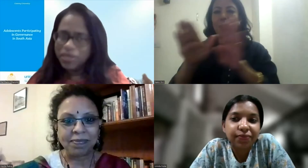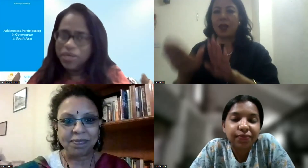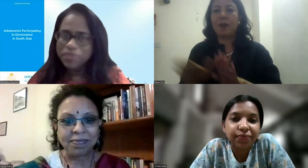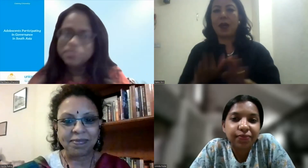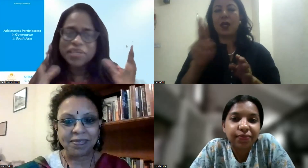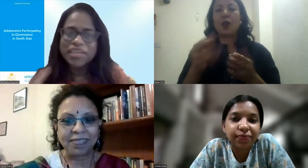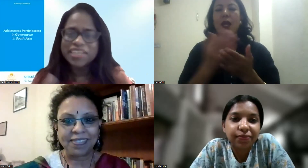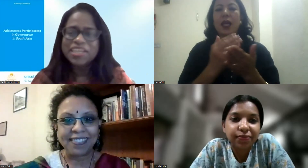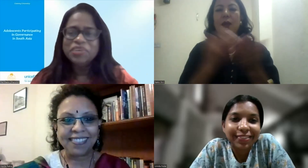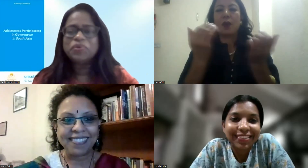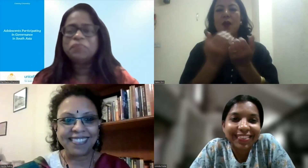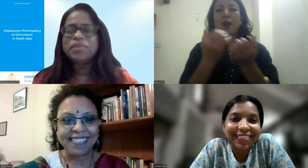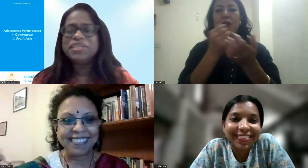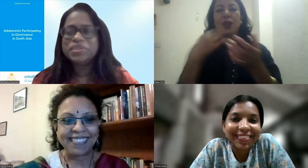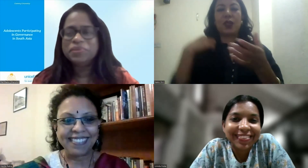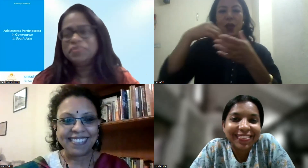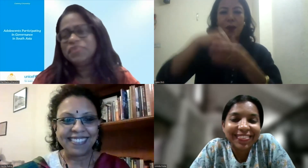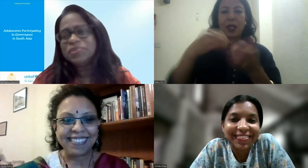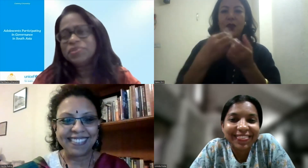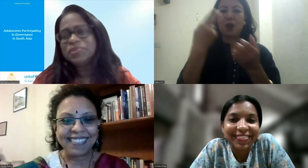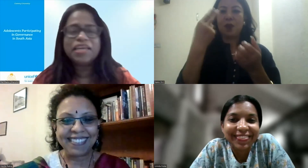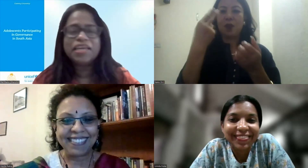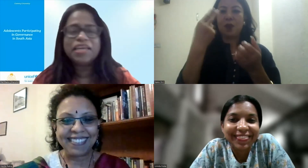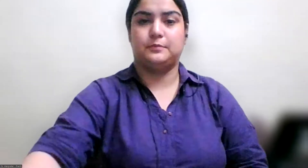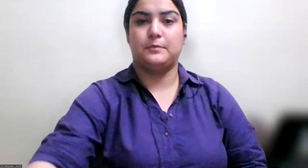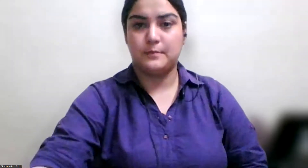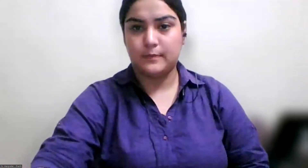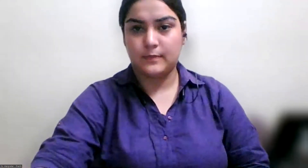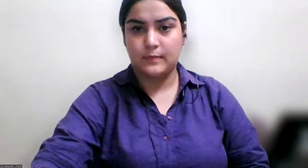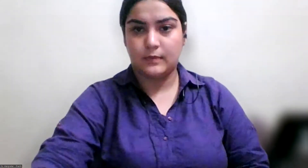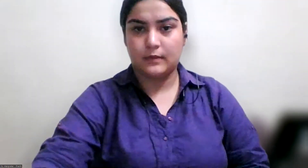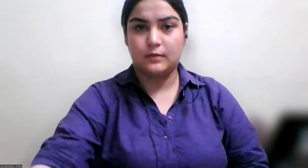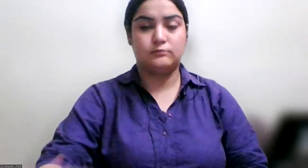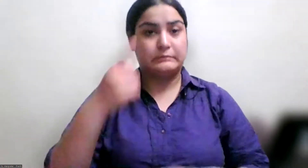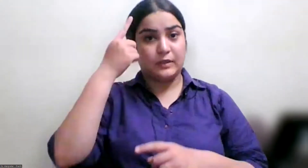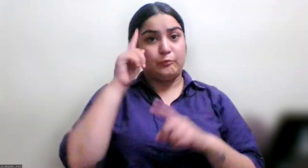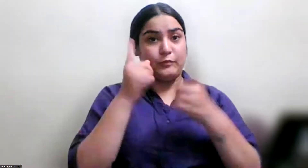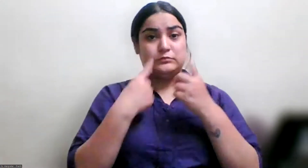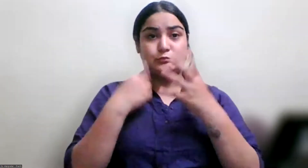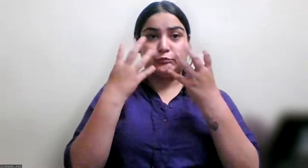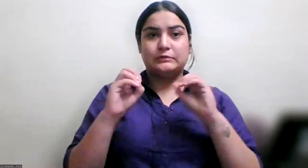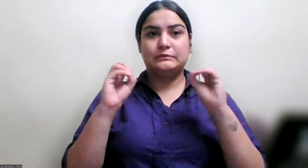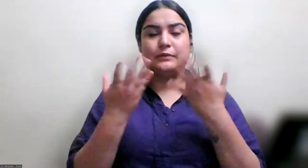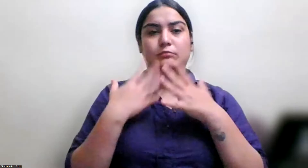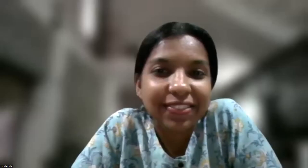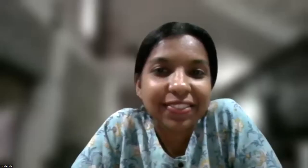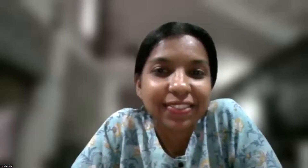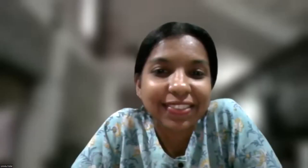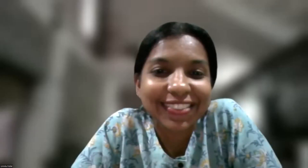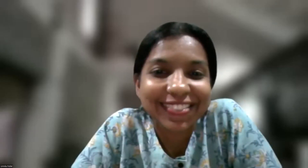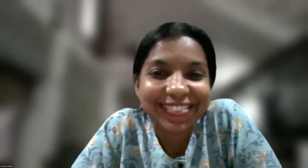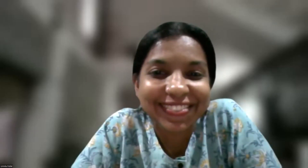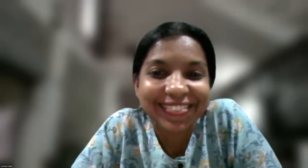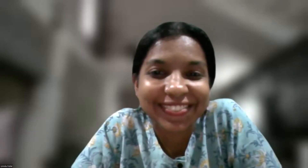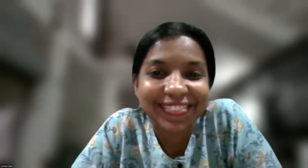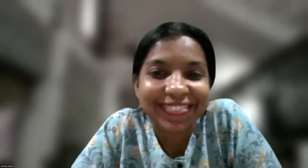on screen for a bit in terms of just to say thank you. First of all, Kavita Ratna, Dunu Roy, and Urmila,